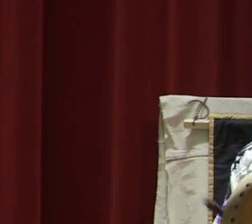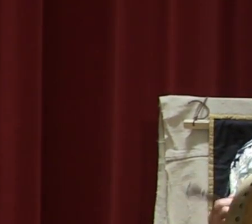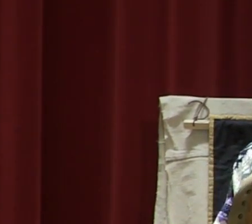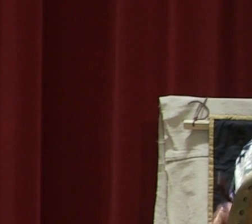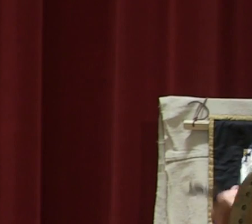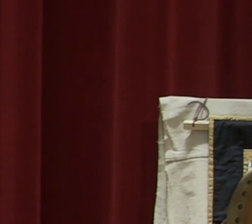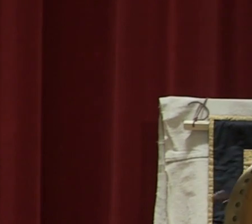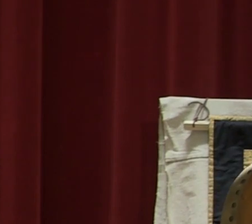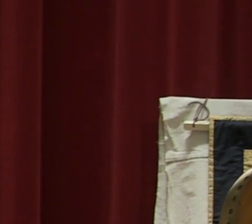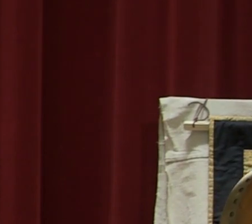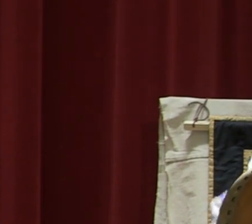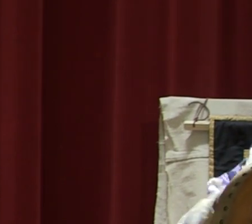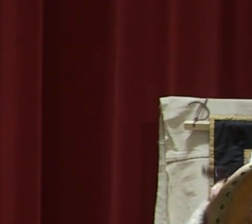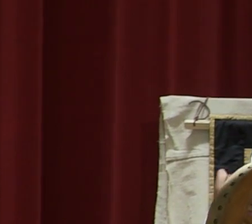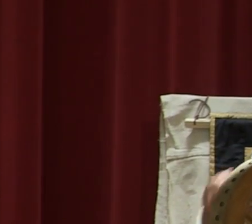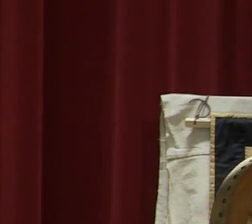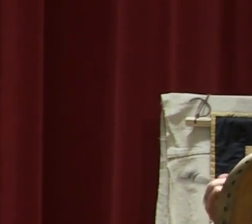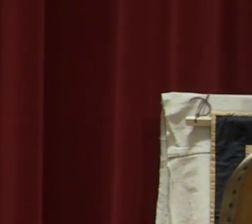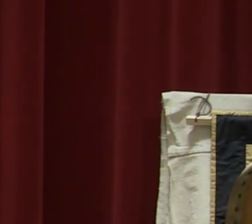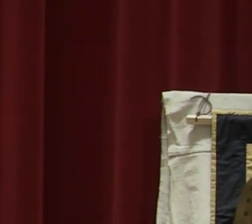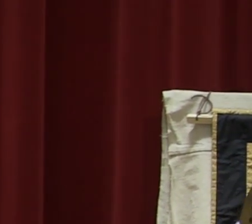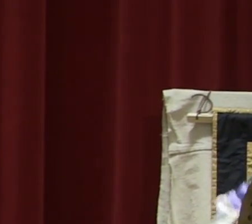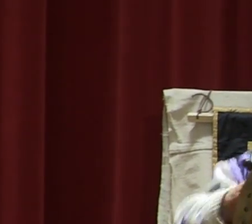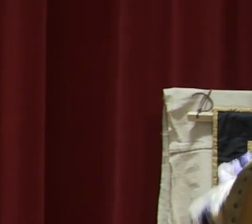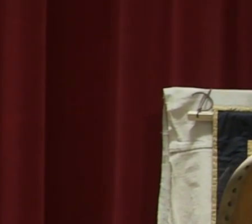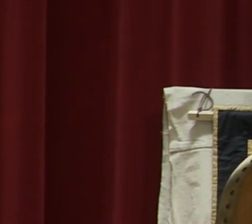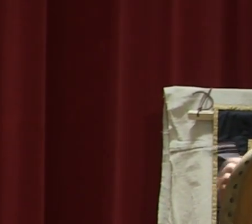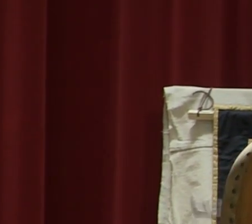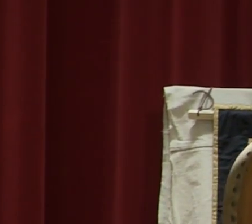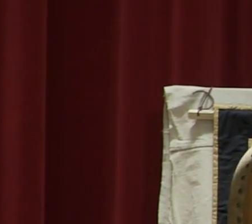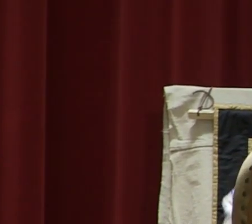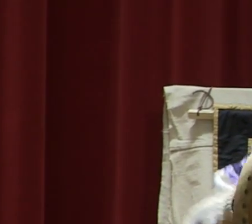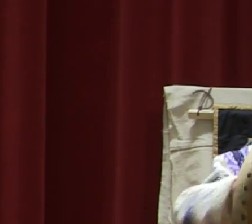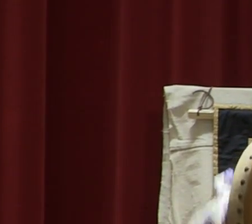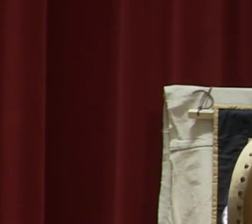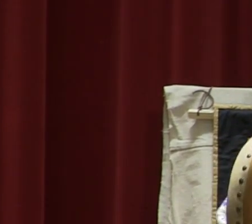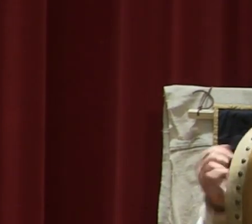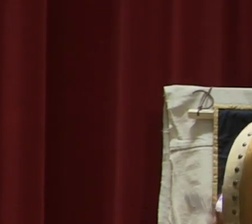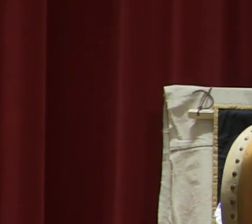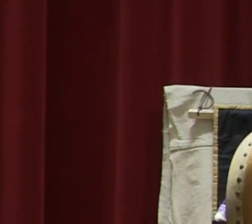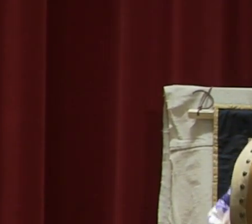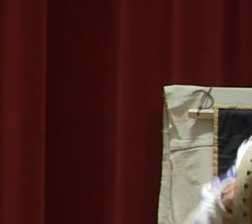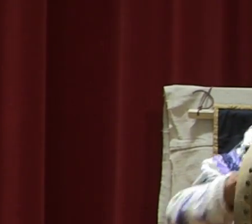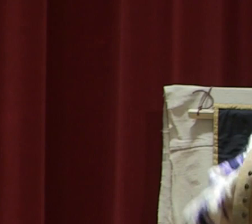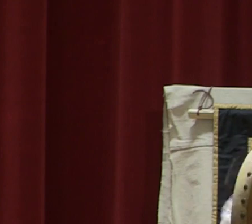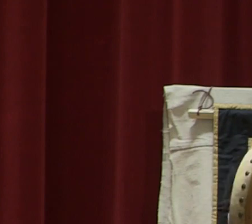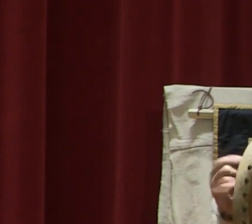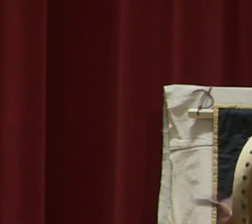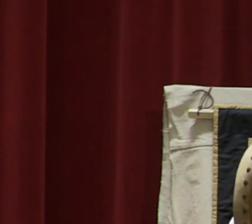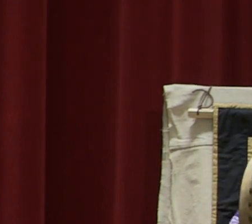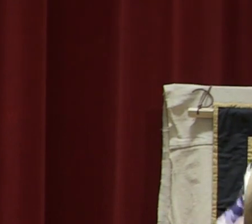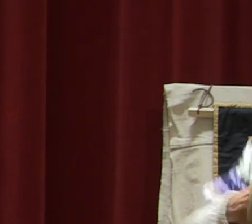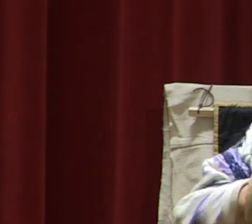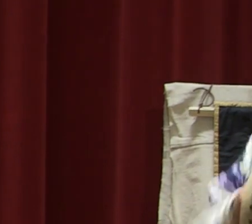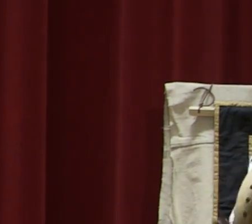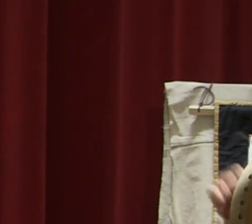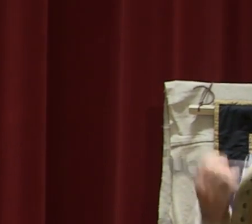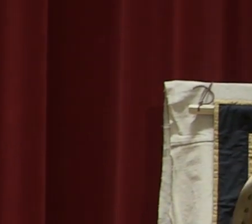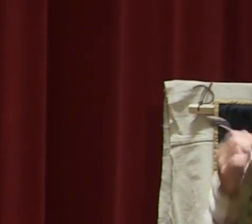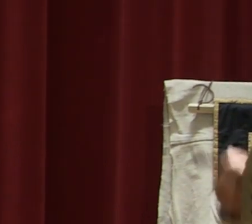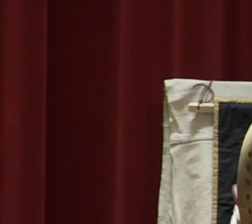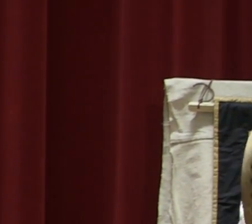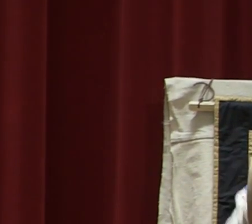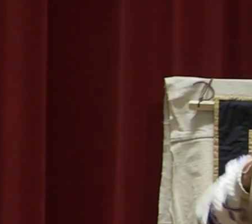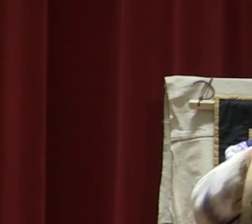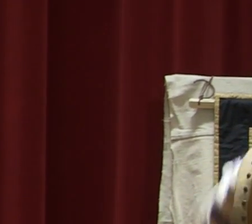Da da dee da dee da lum da dee da lum da da da da dee da lum da dee da lum da da da da dee da lum da dee da lum